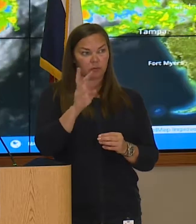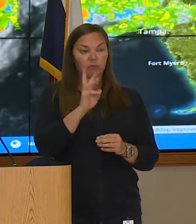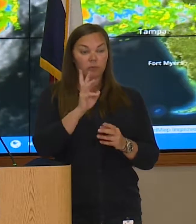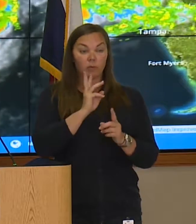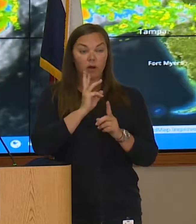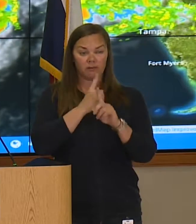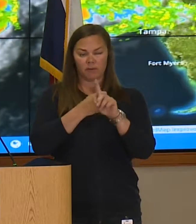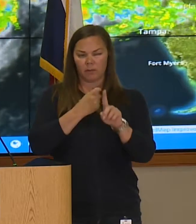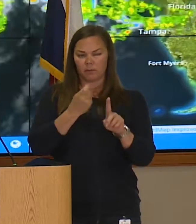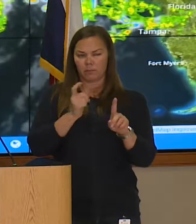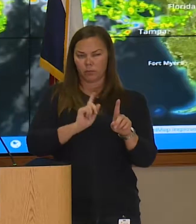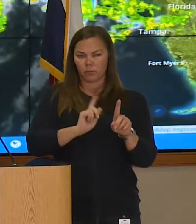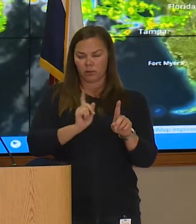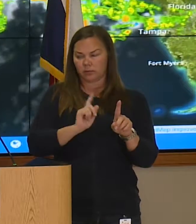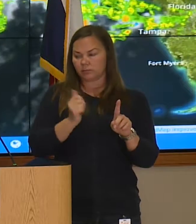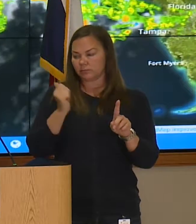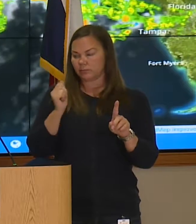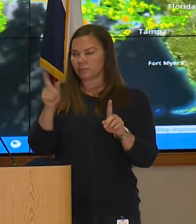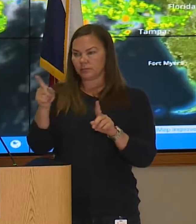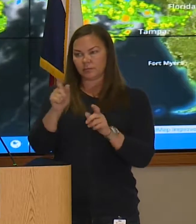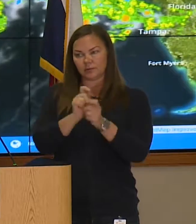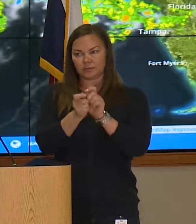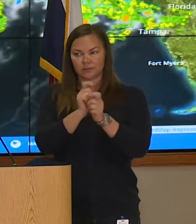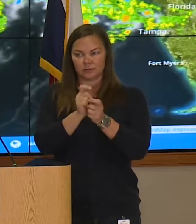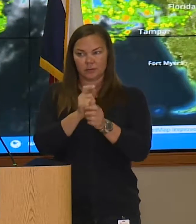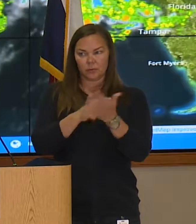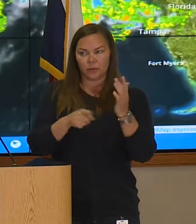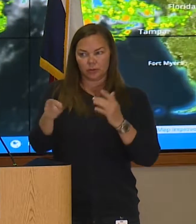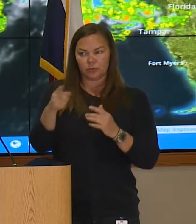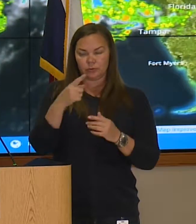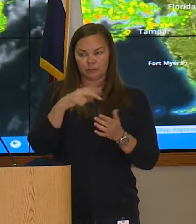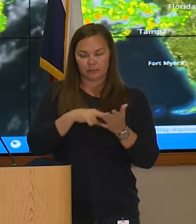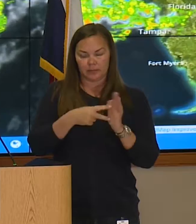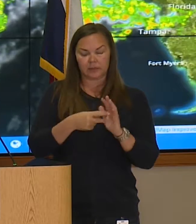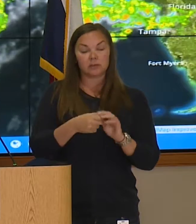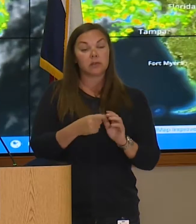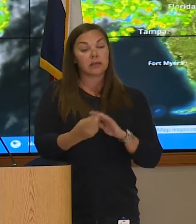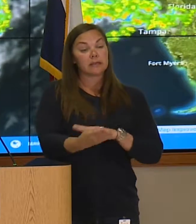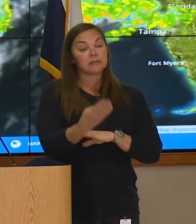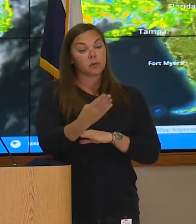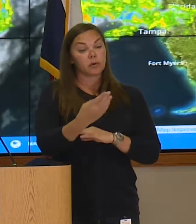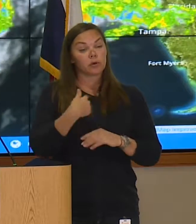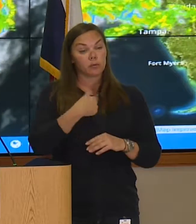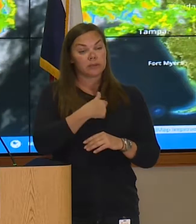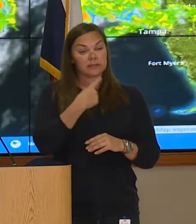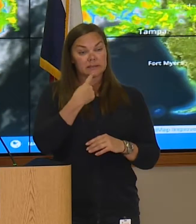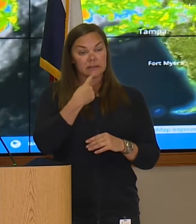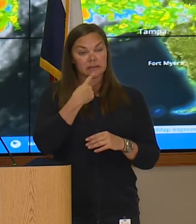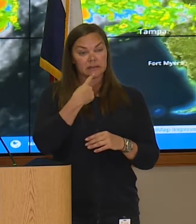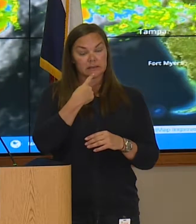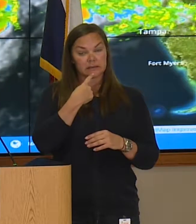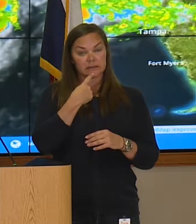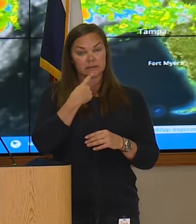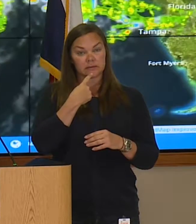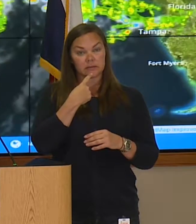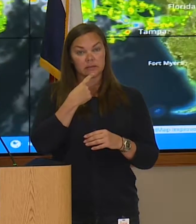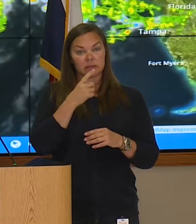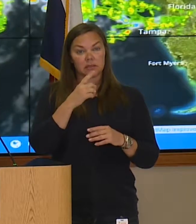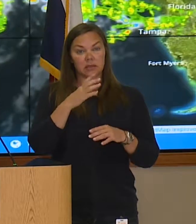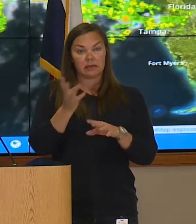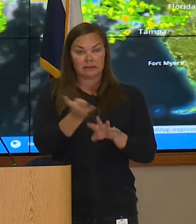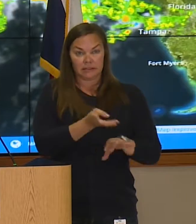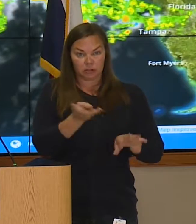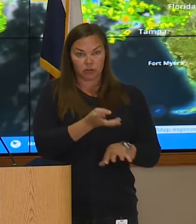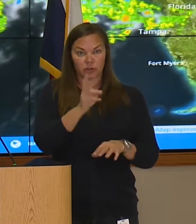which? Let me rephrase that for you. This morning we said that the